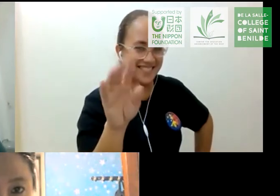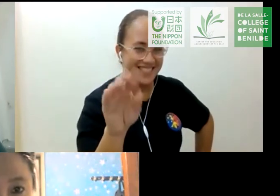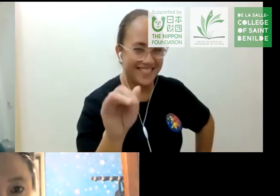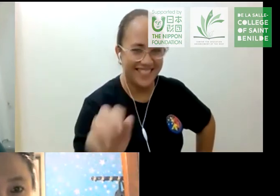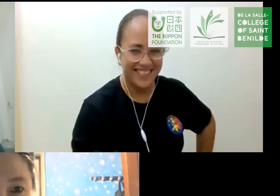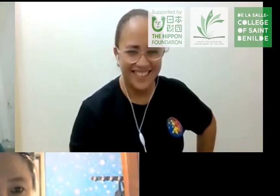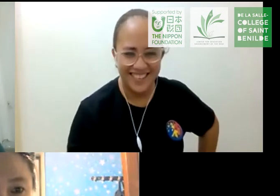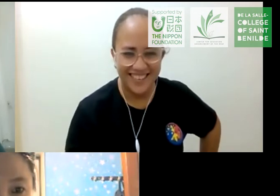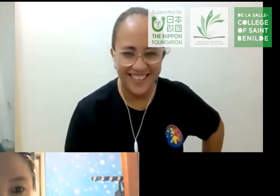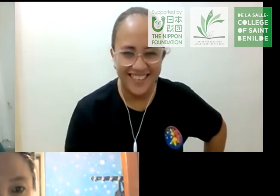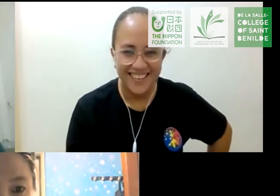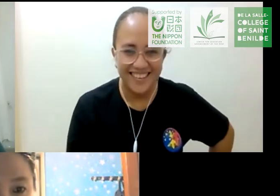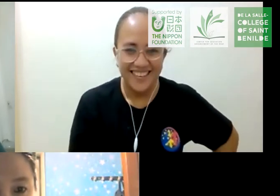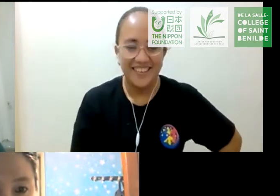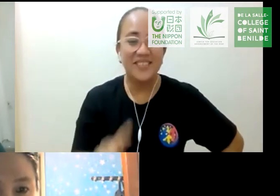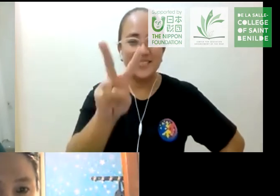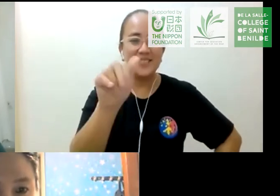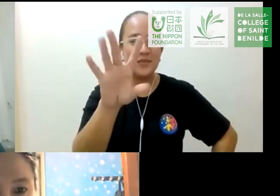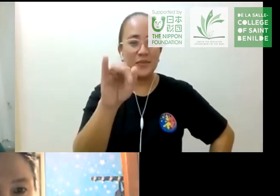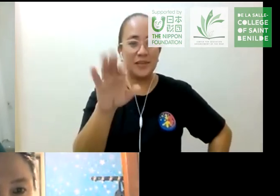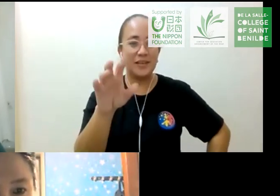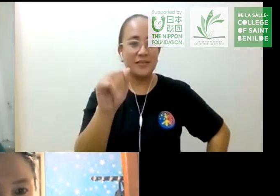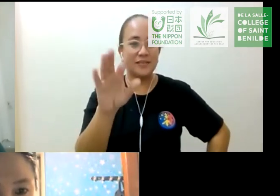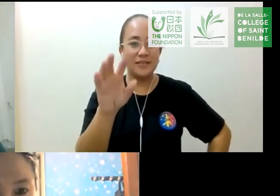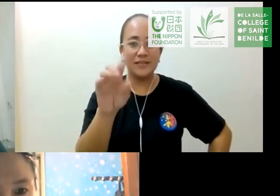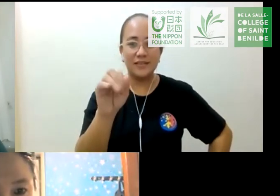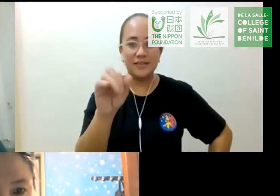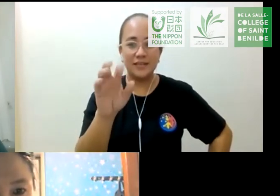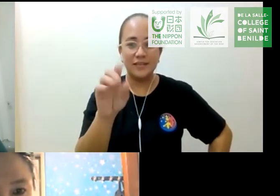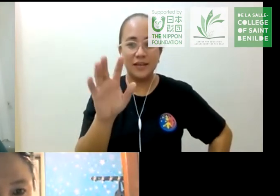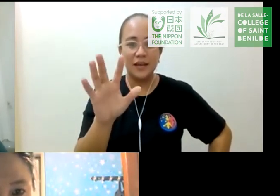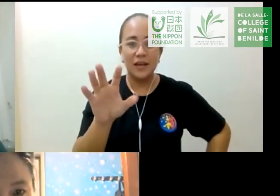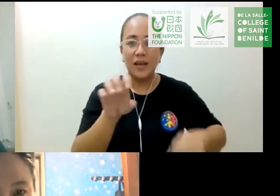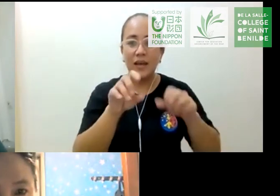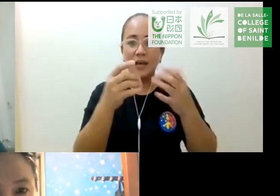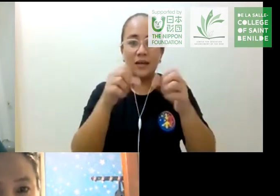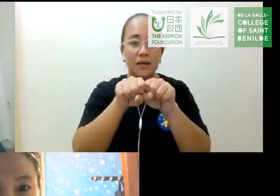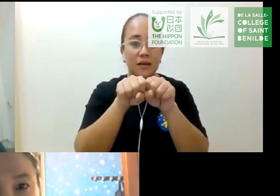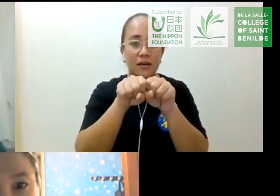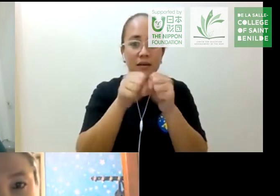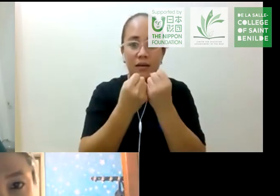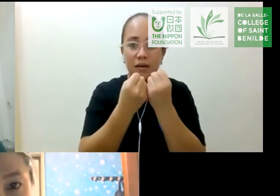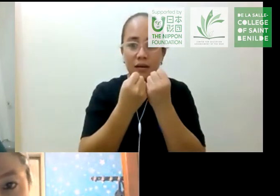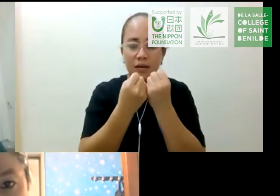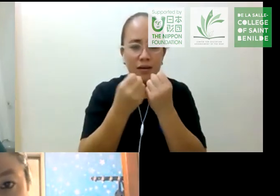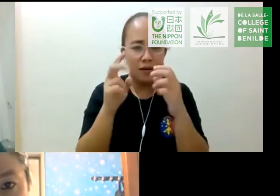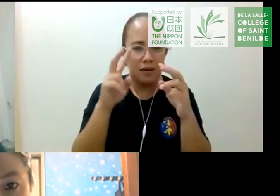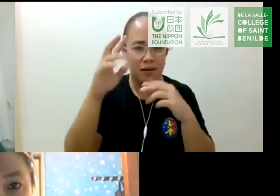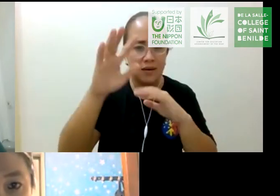Okay. Have your break, and I'll see you at 2:15.